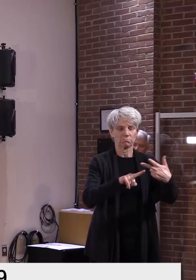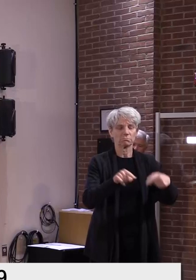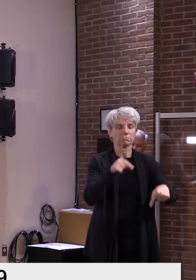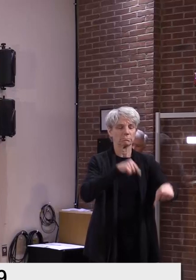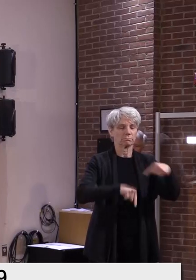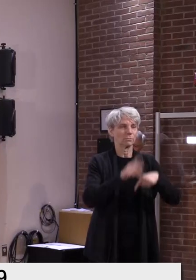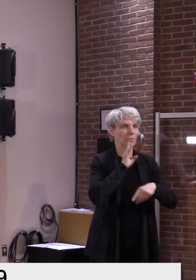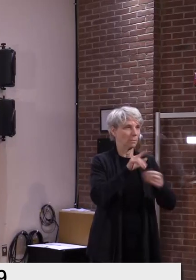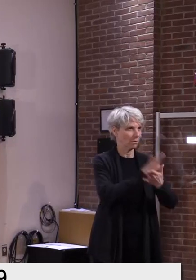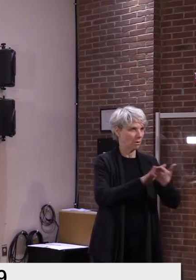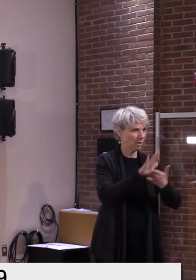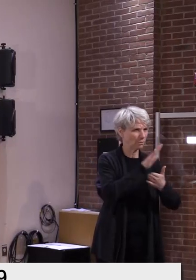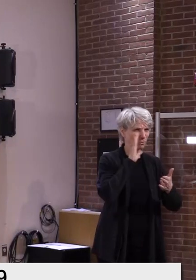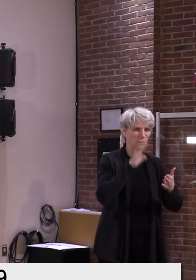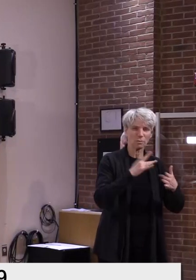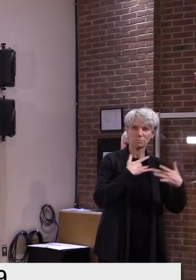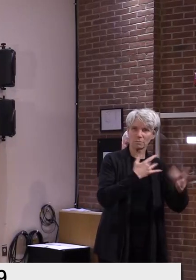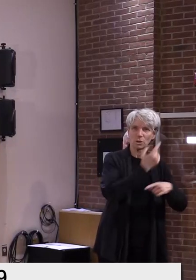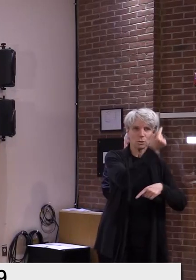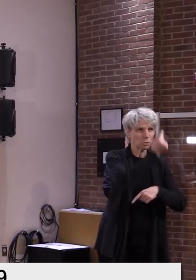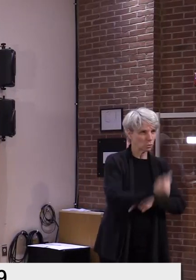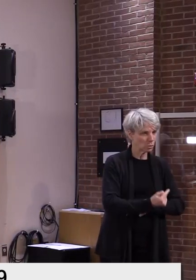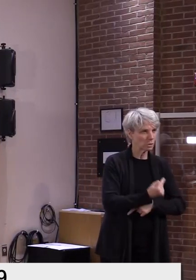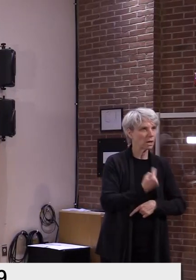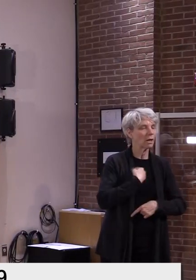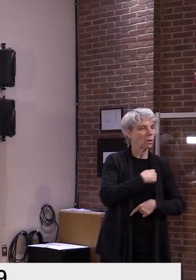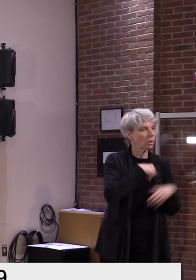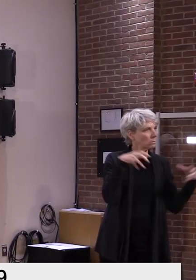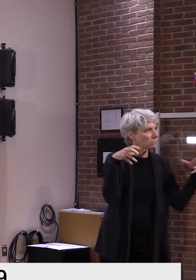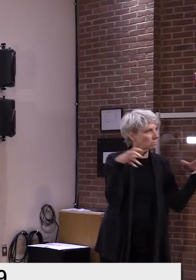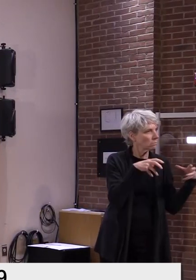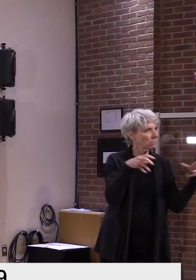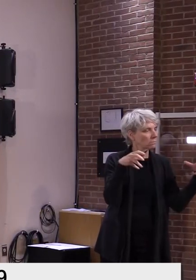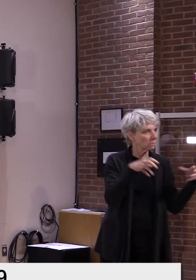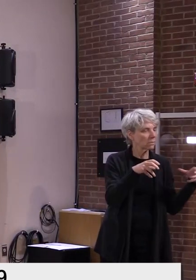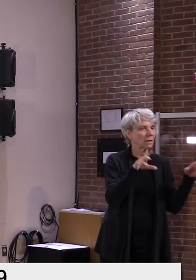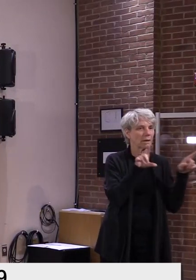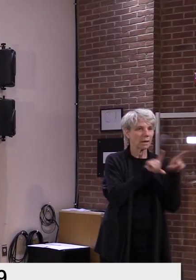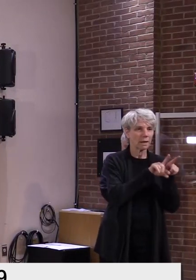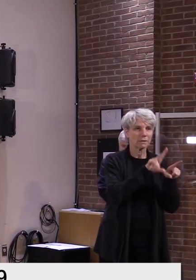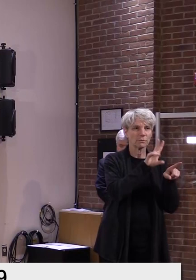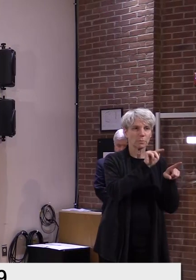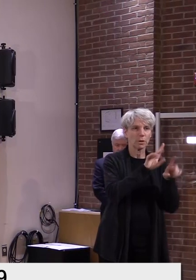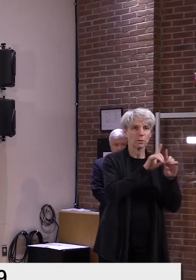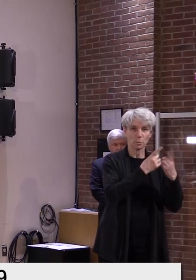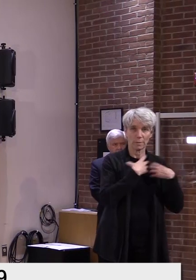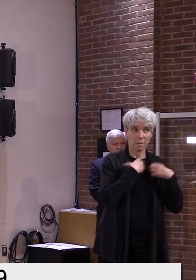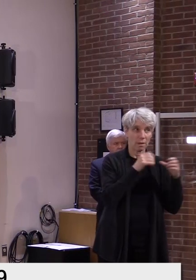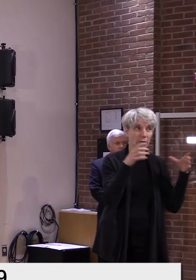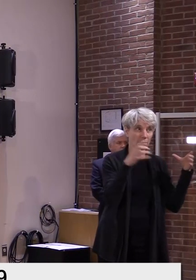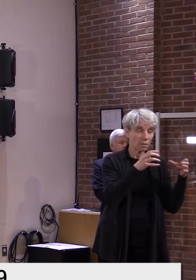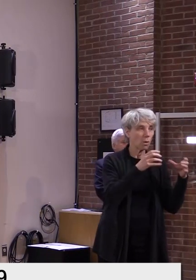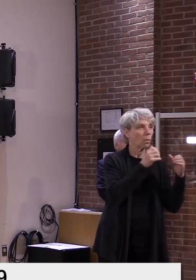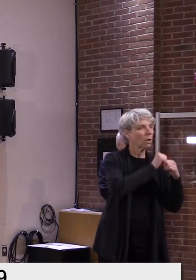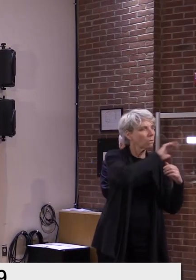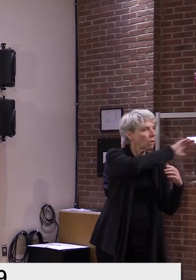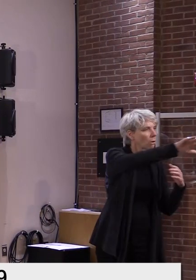are the day that we have been consistently meeting as a Department of Health with all of our